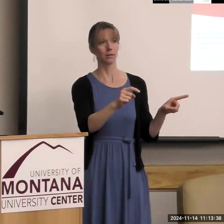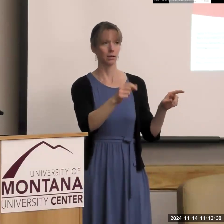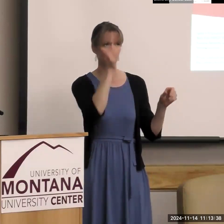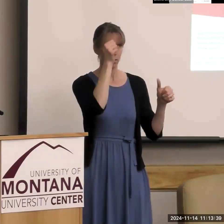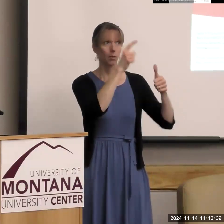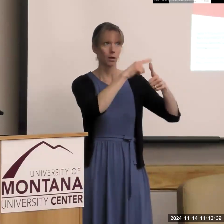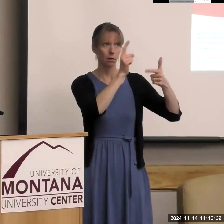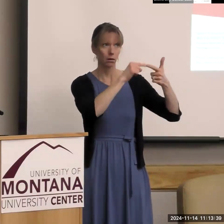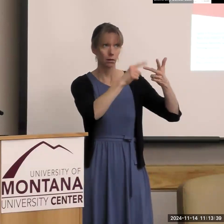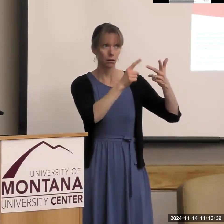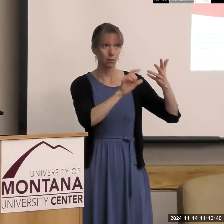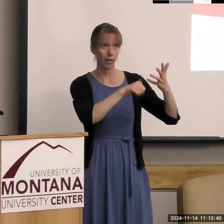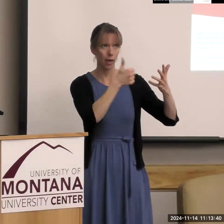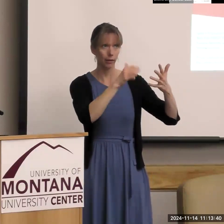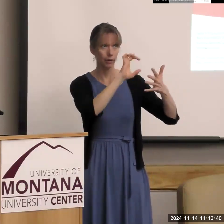other departments?